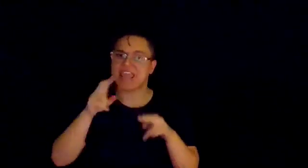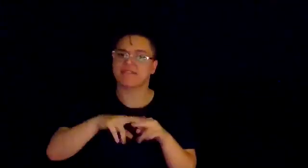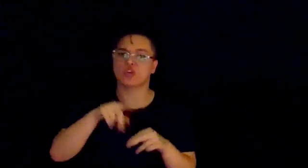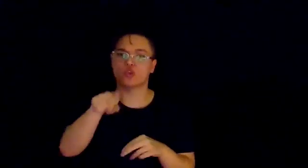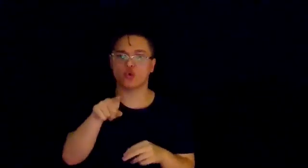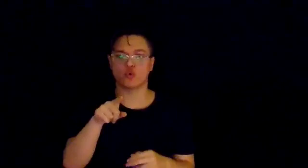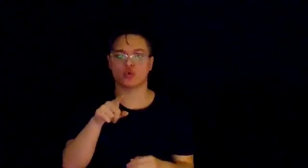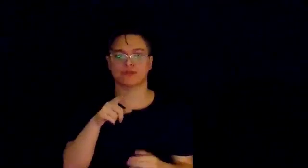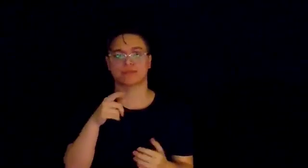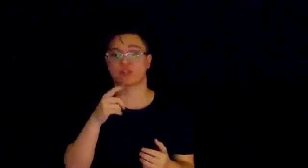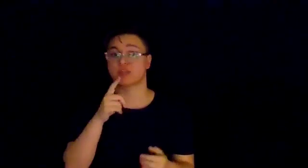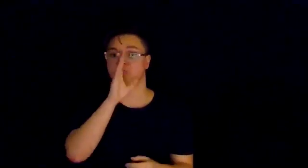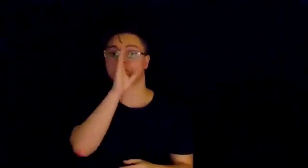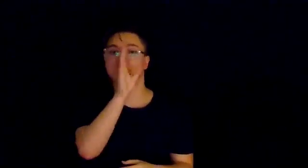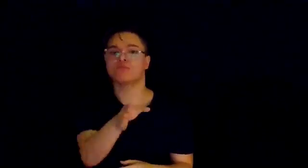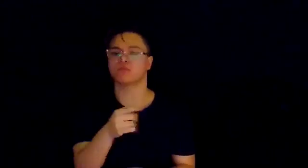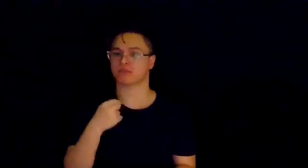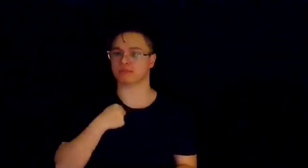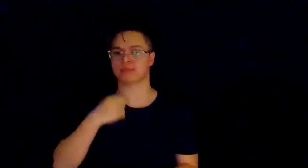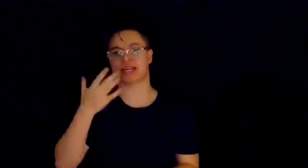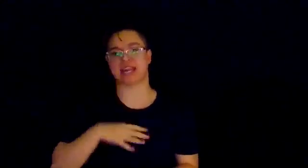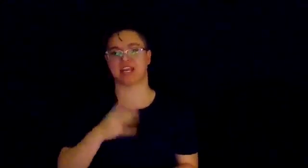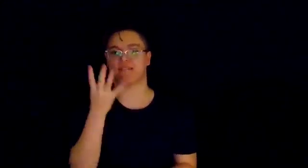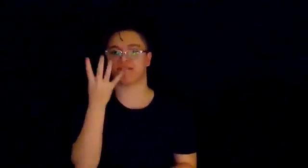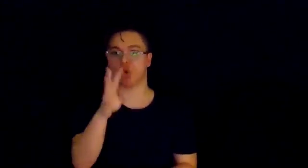So we really need to understand that information.